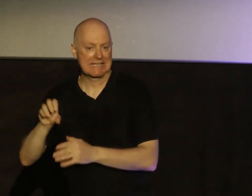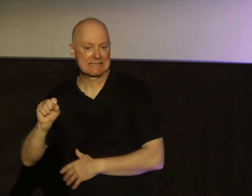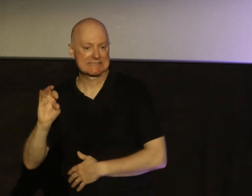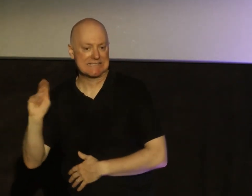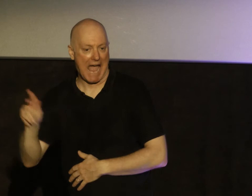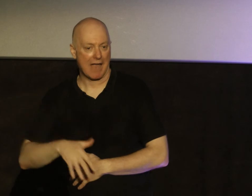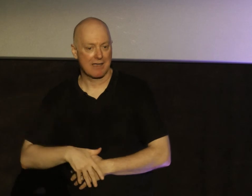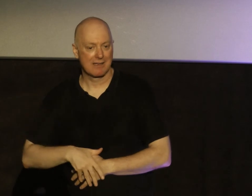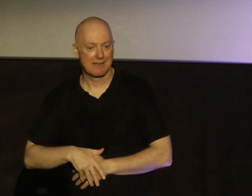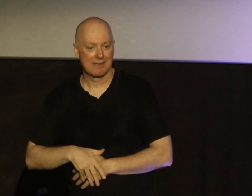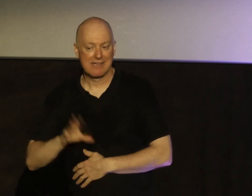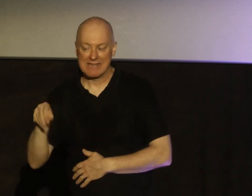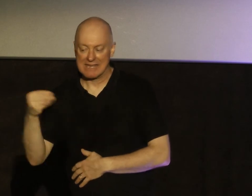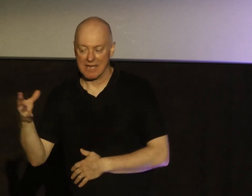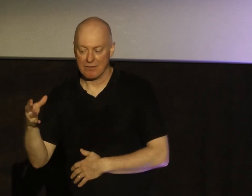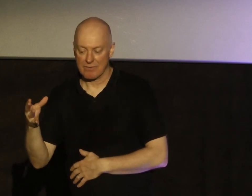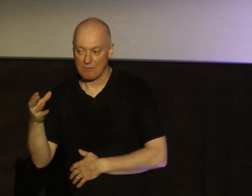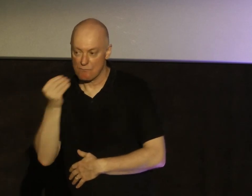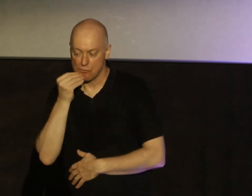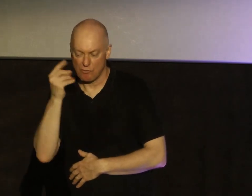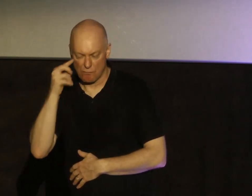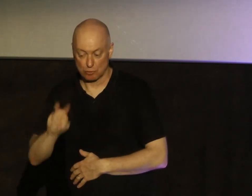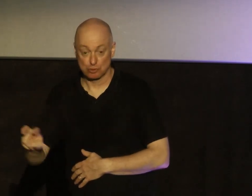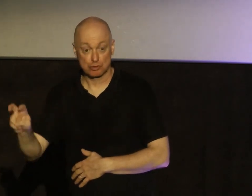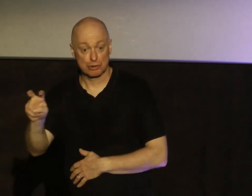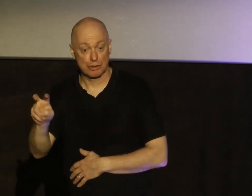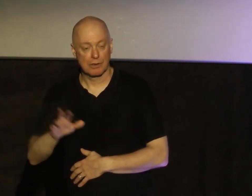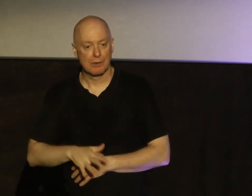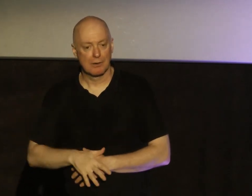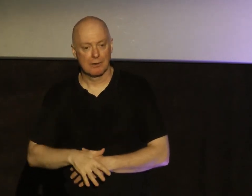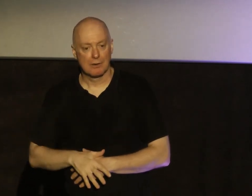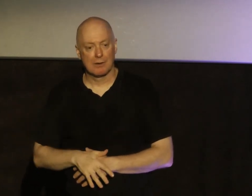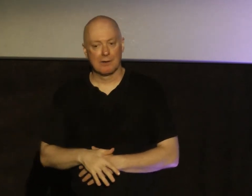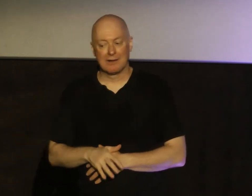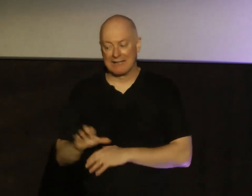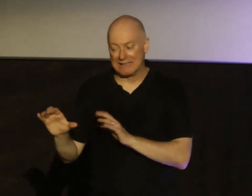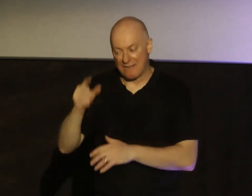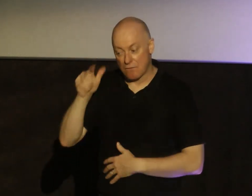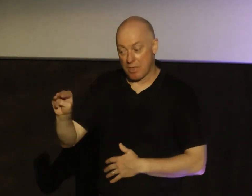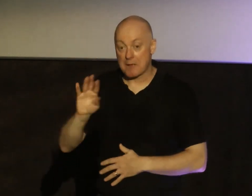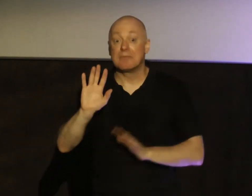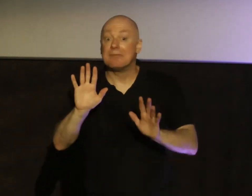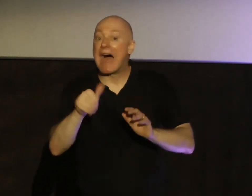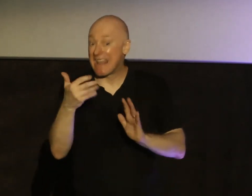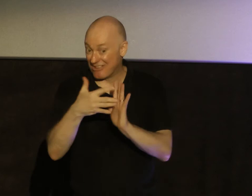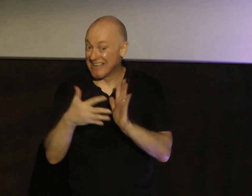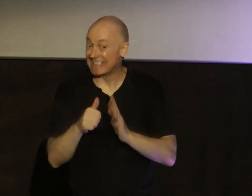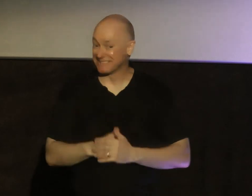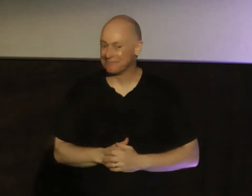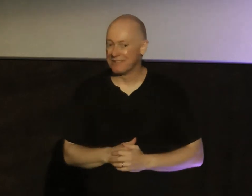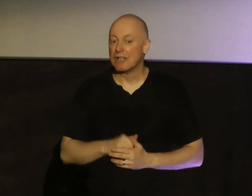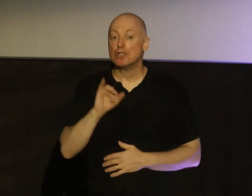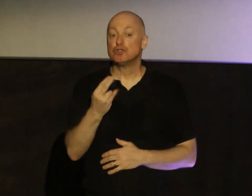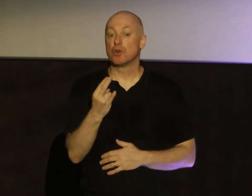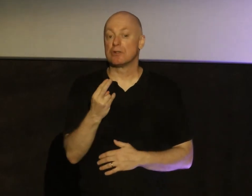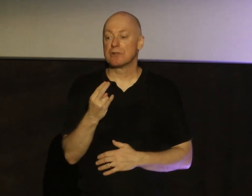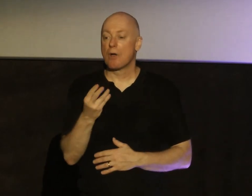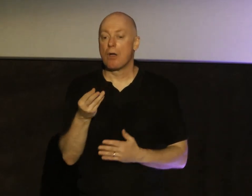to give them provisions for the journey. This was done for them." Here's another test. Joseph puts their money back in